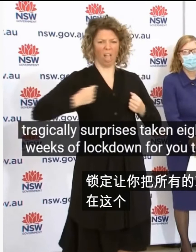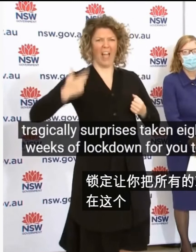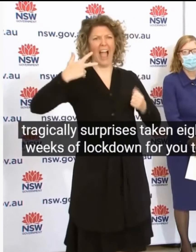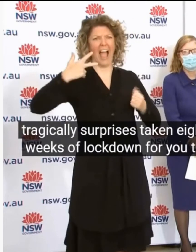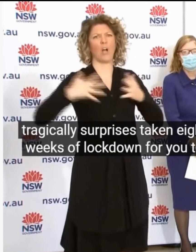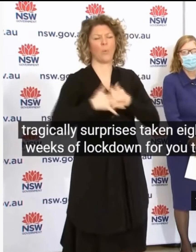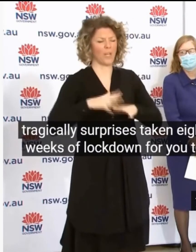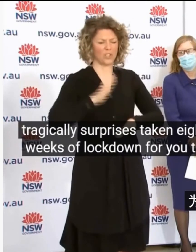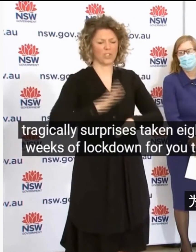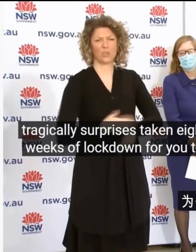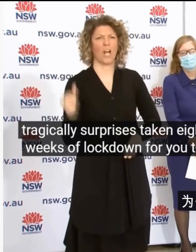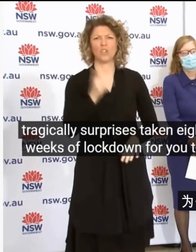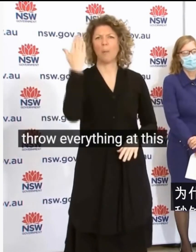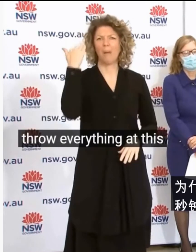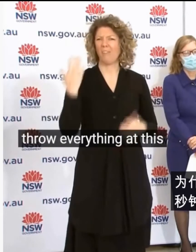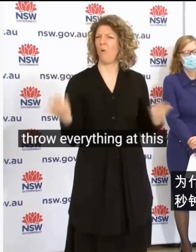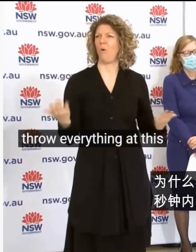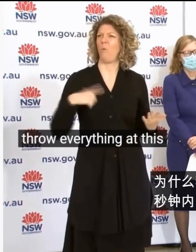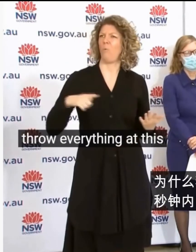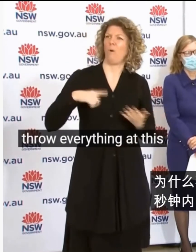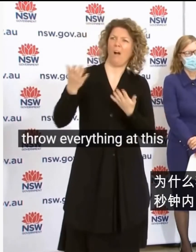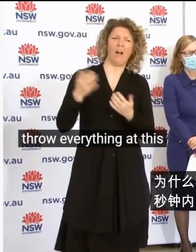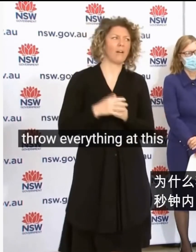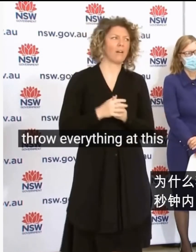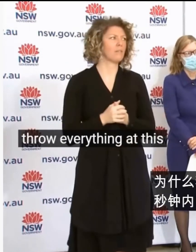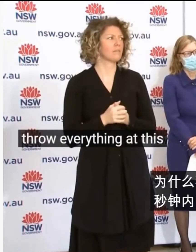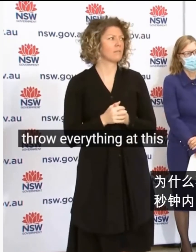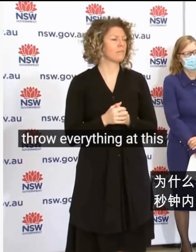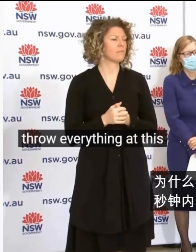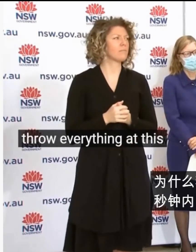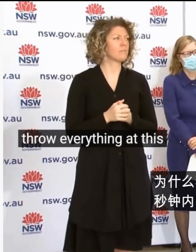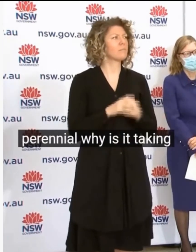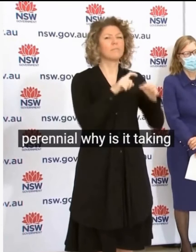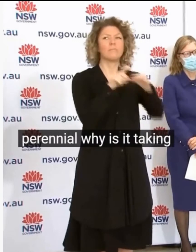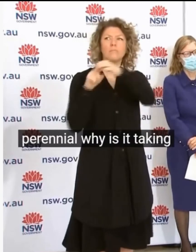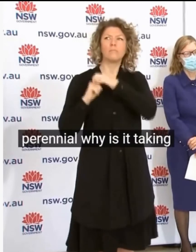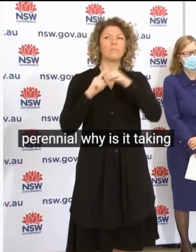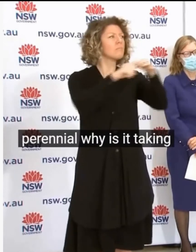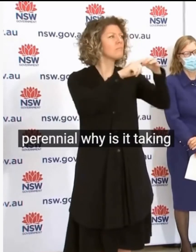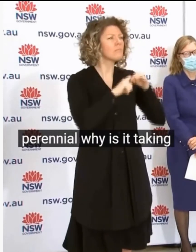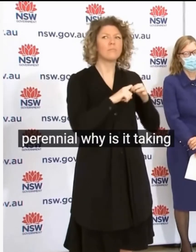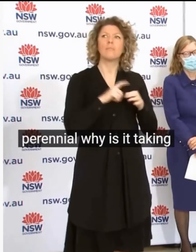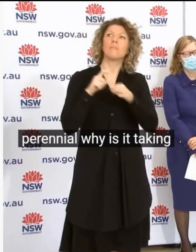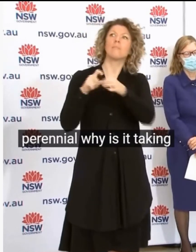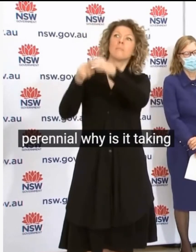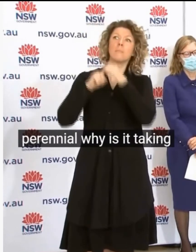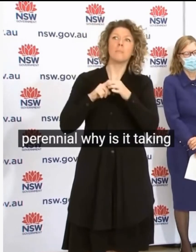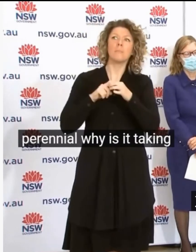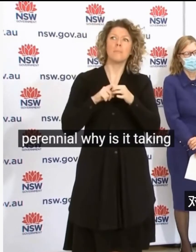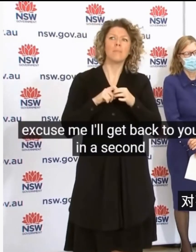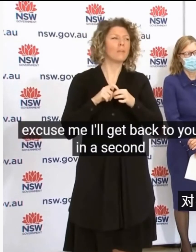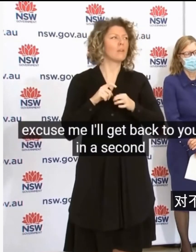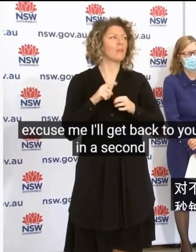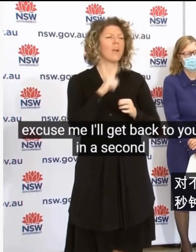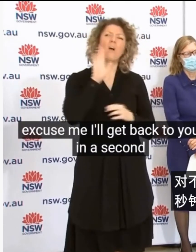Premier, why has it taken... I'll come back in a second. Yeah, Clinton. Yeah. In the interest of... Excuse